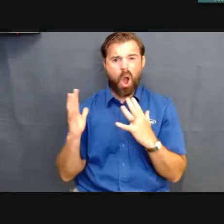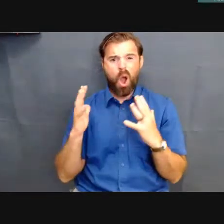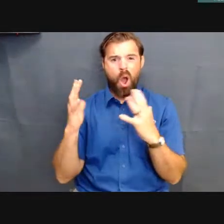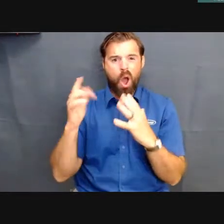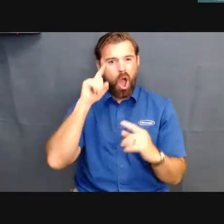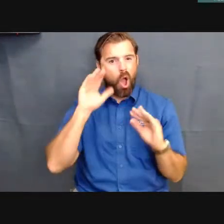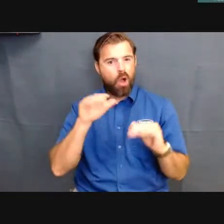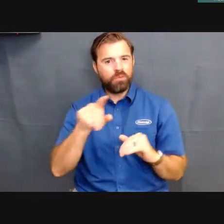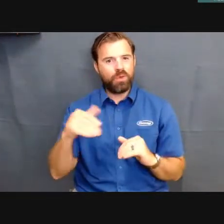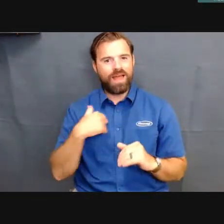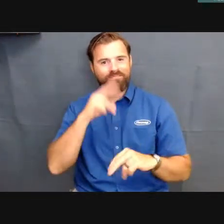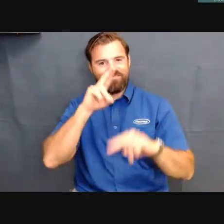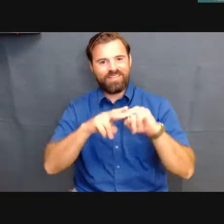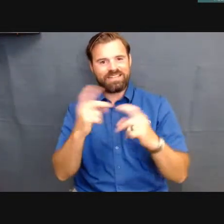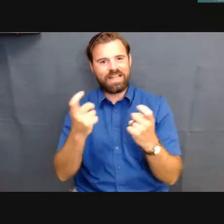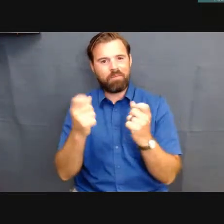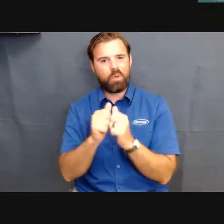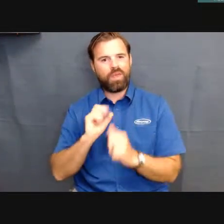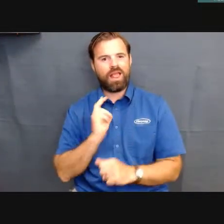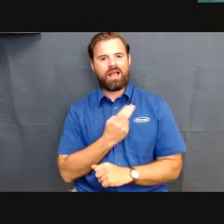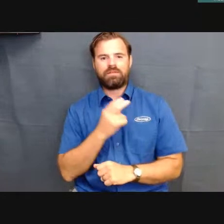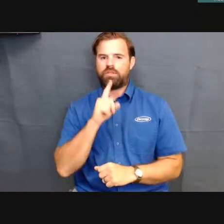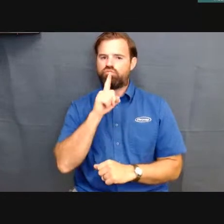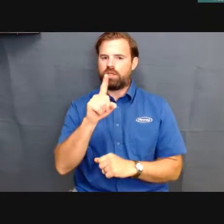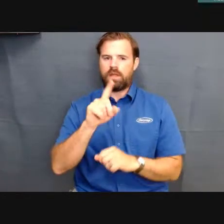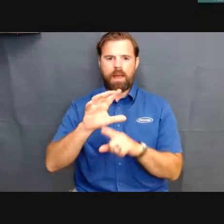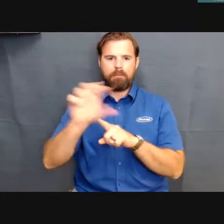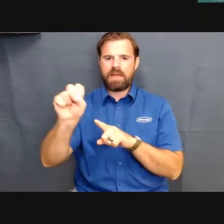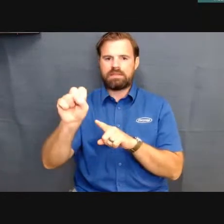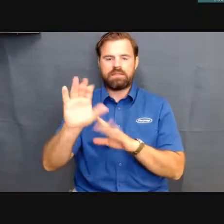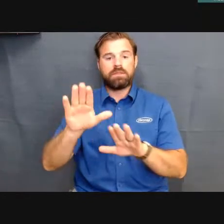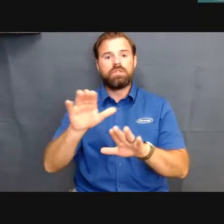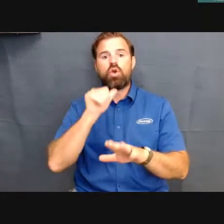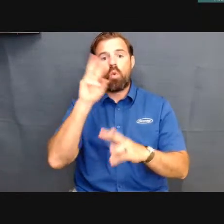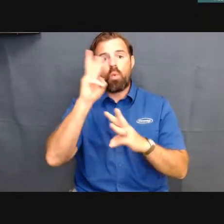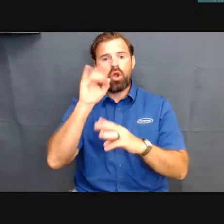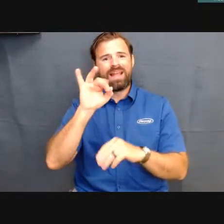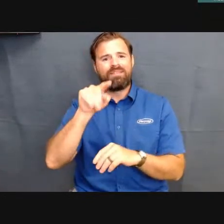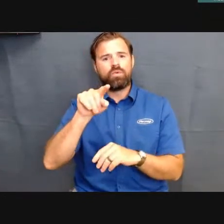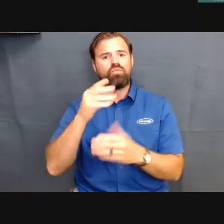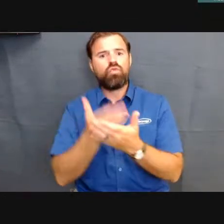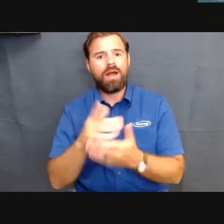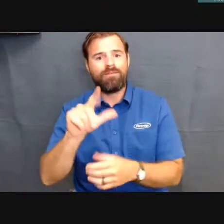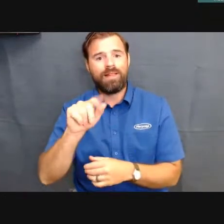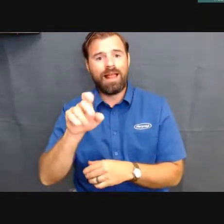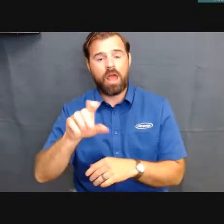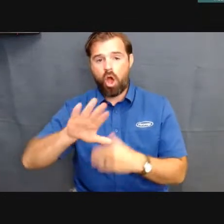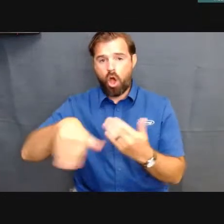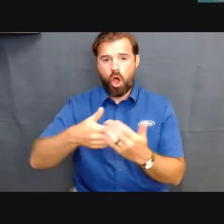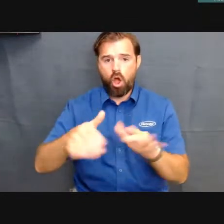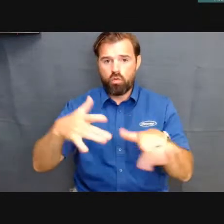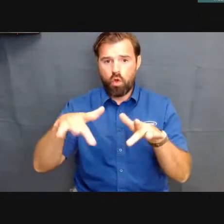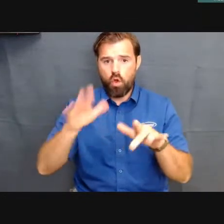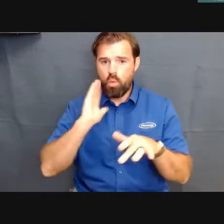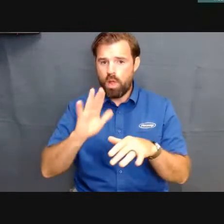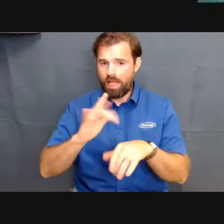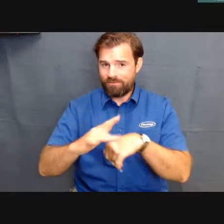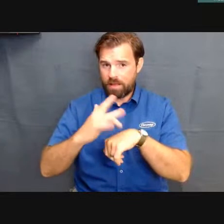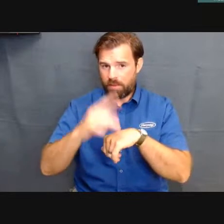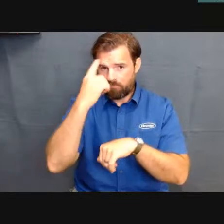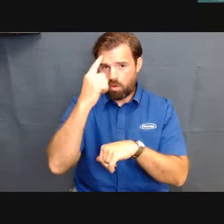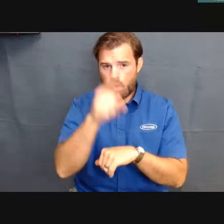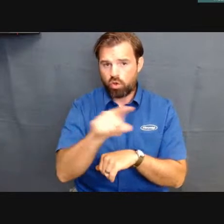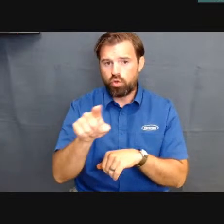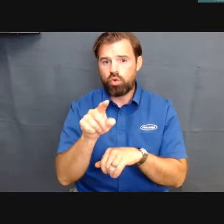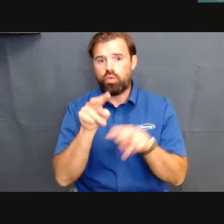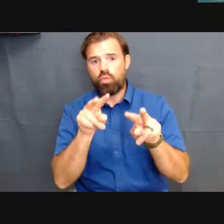Hope you had fun celebrating with us. This is absolutely amazing. Don't worry if you tuned in late. This entire recording will be available for you